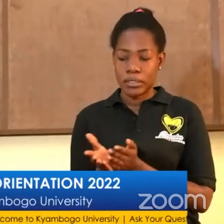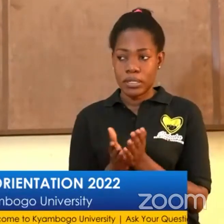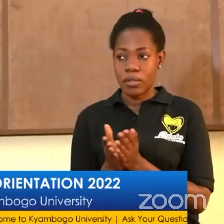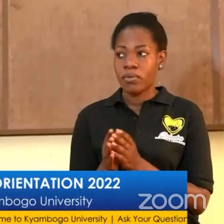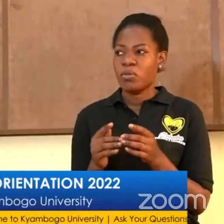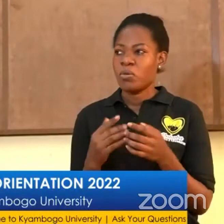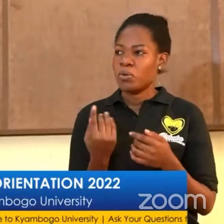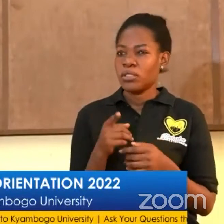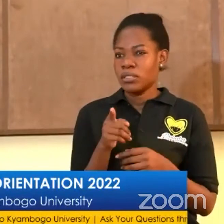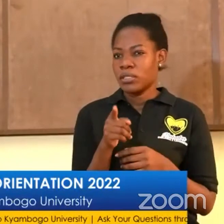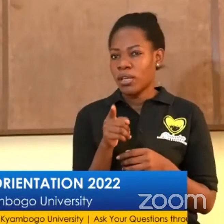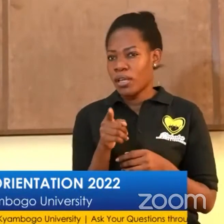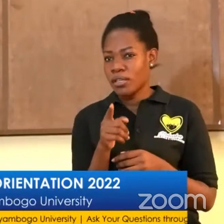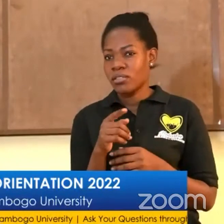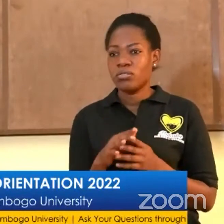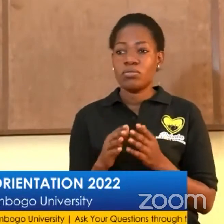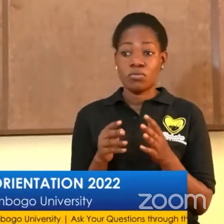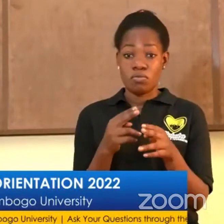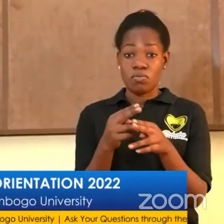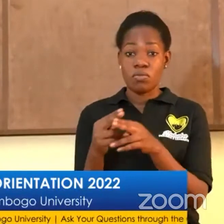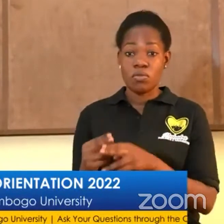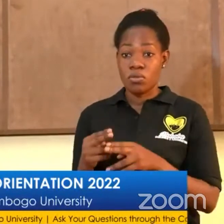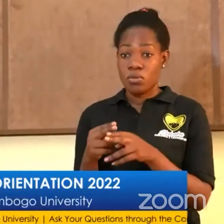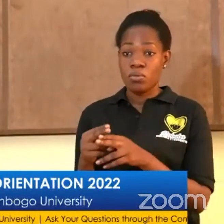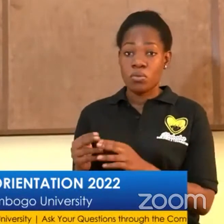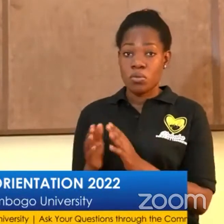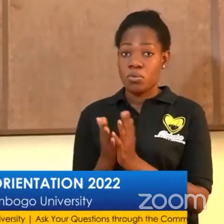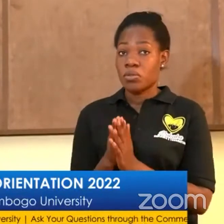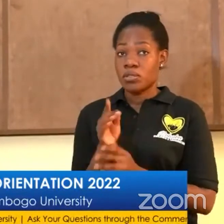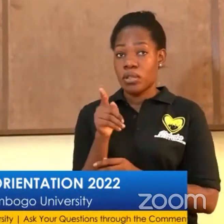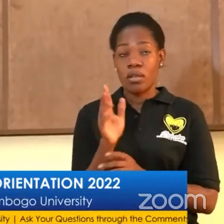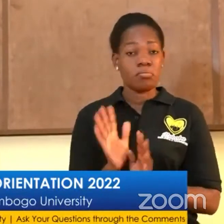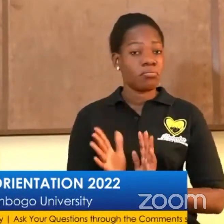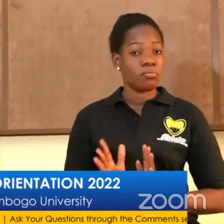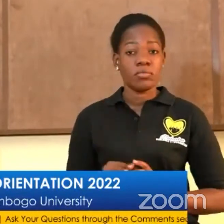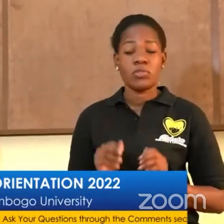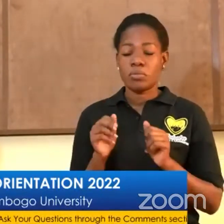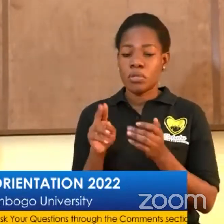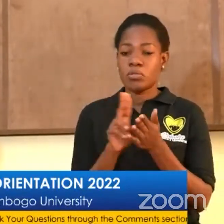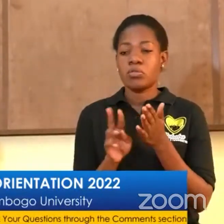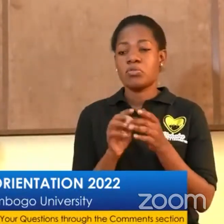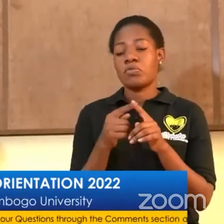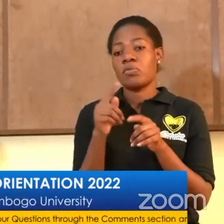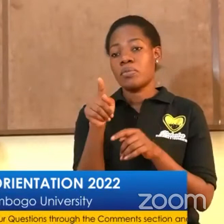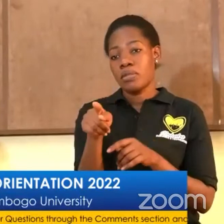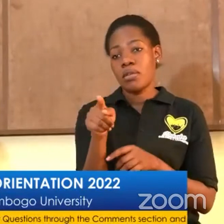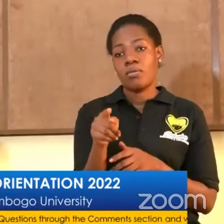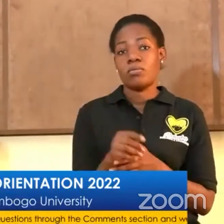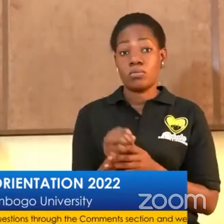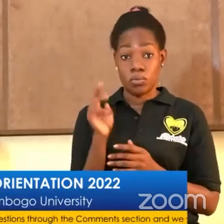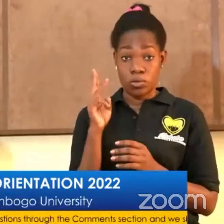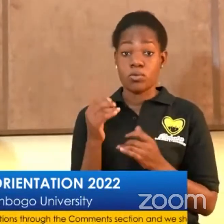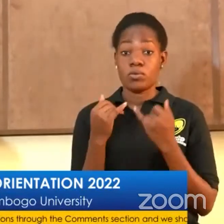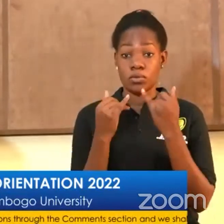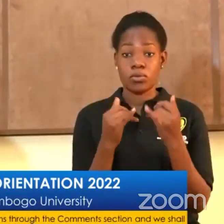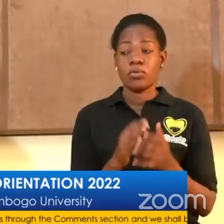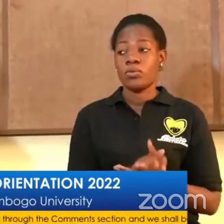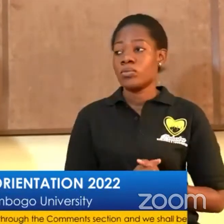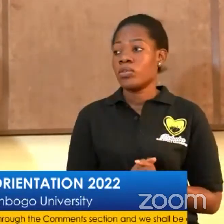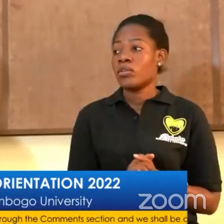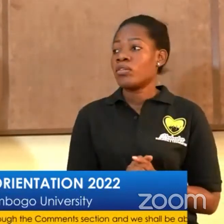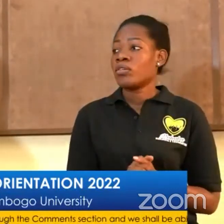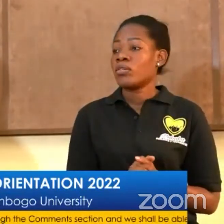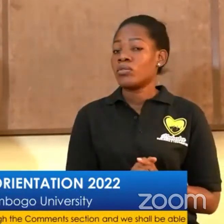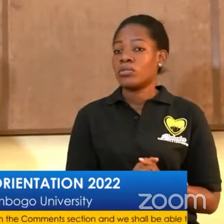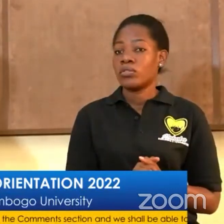you don't borrow books out. You have to use them from there. Shall be showing you how to do it. On the